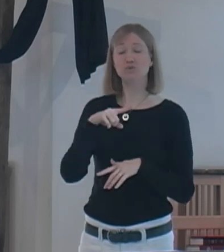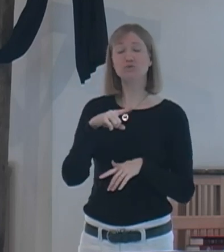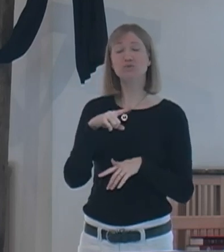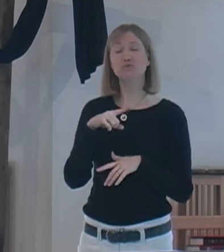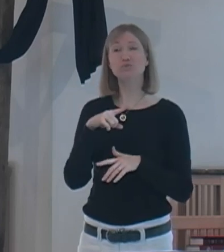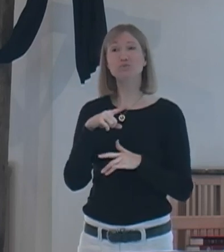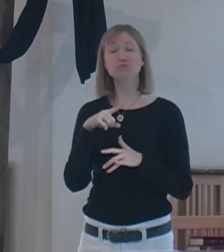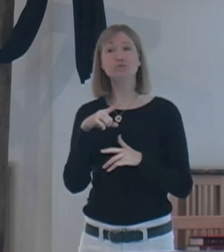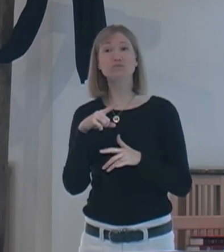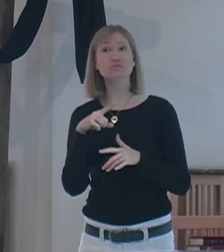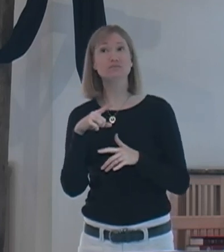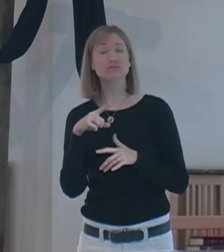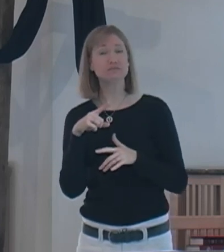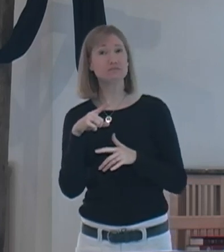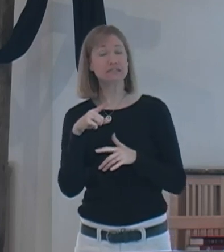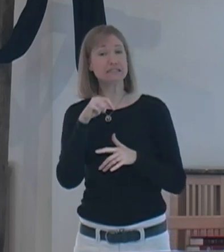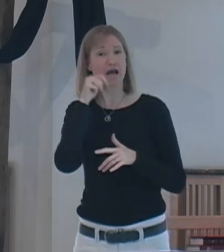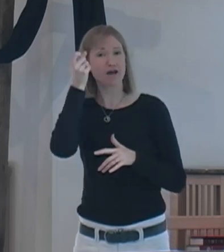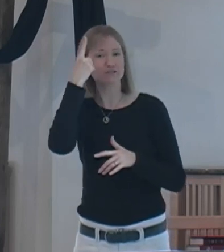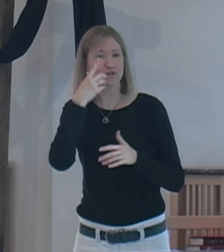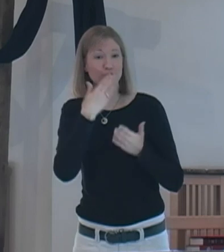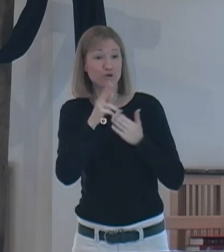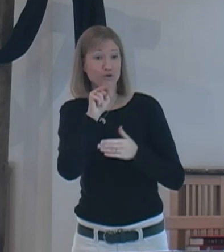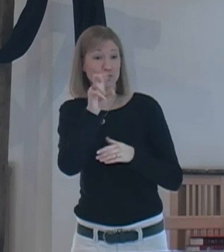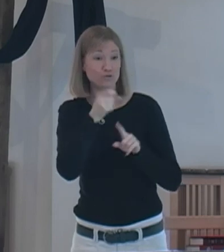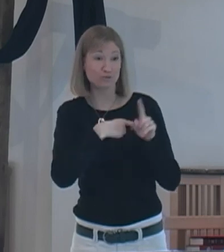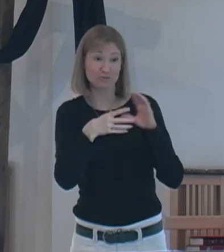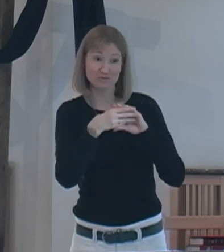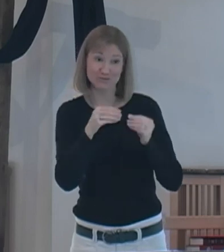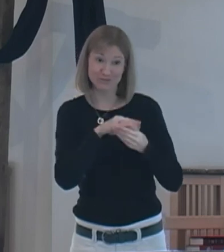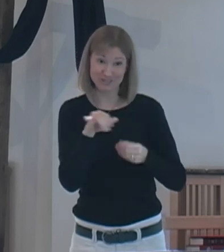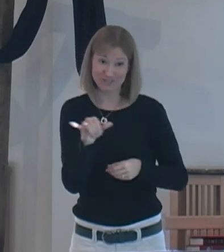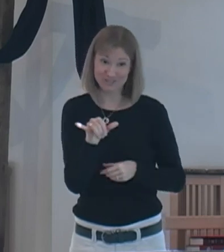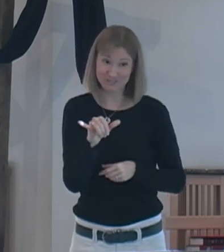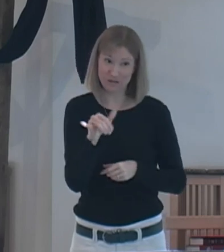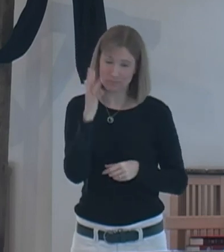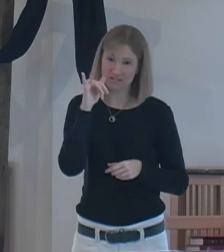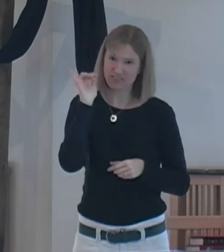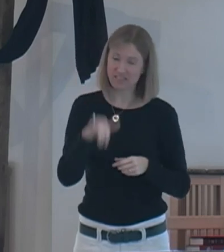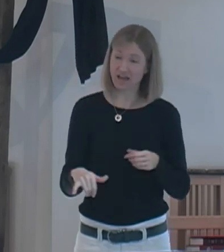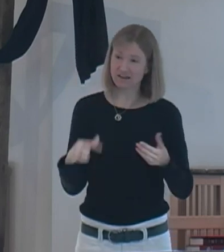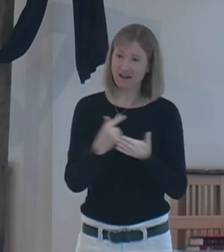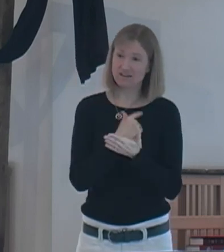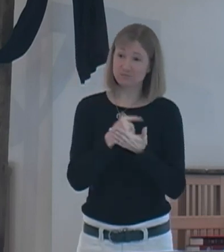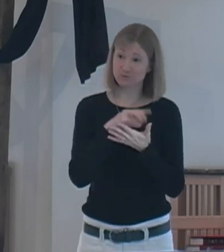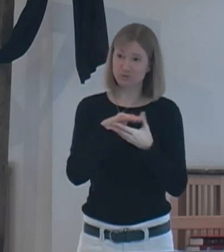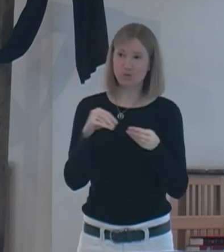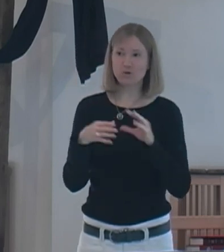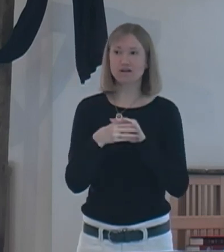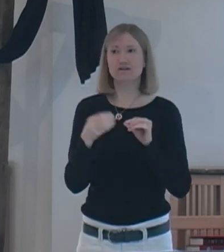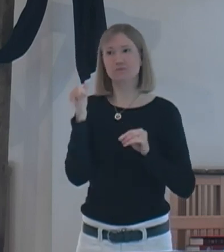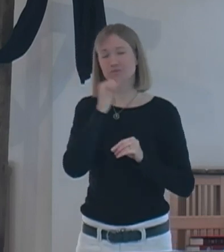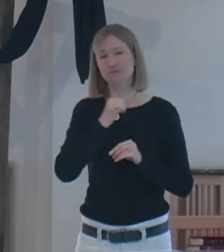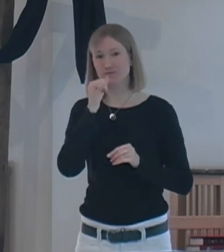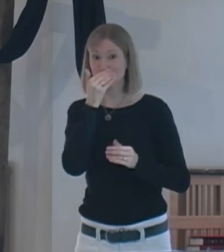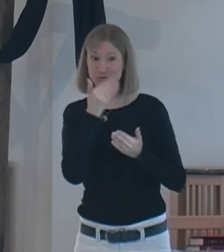good news, because there's some incredibly good news in this passage. It is good